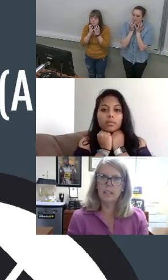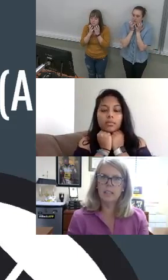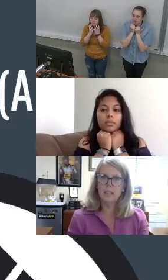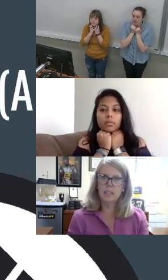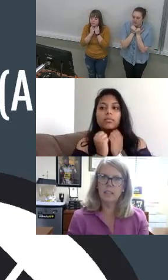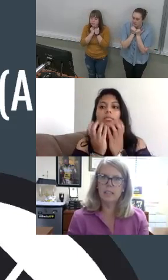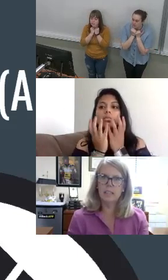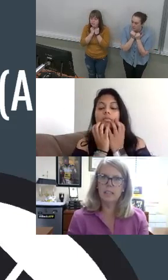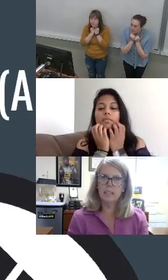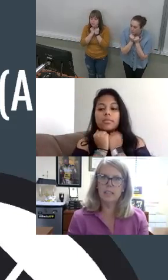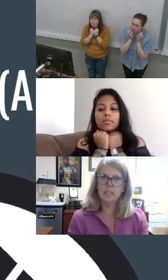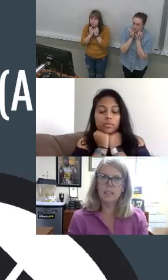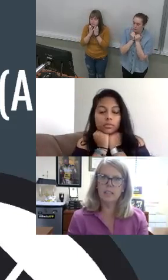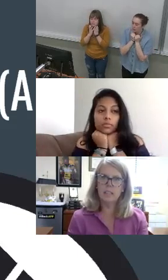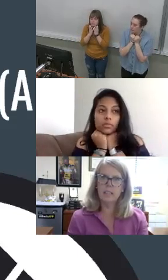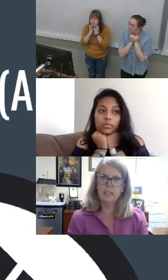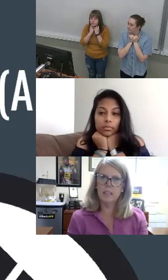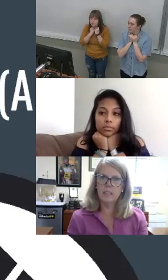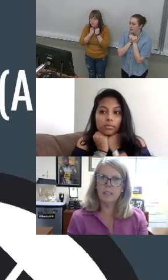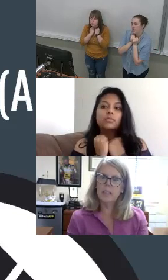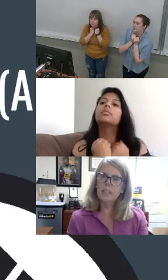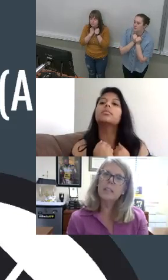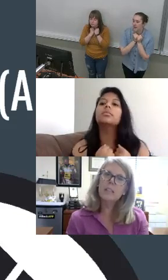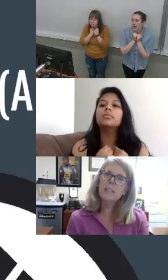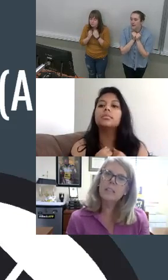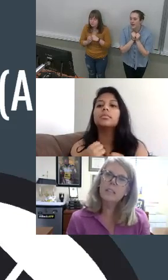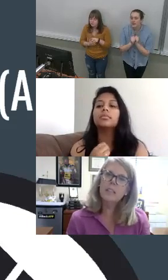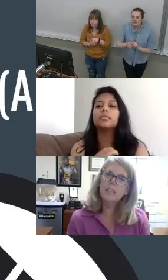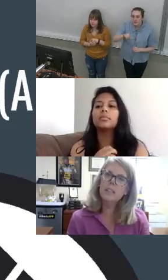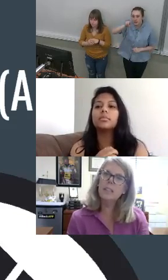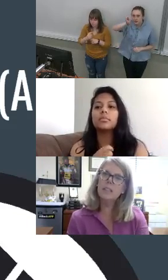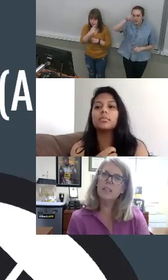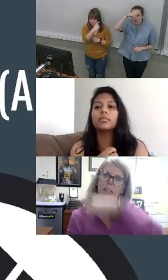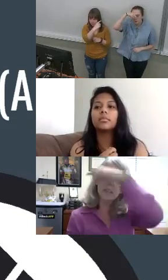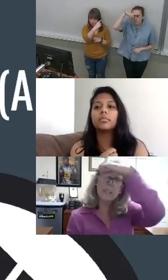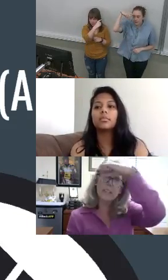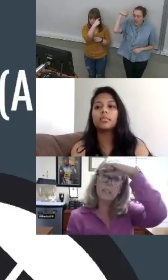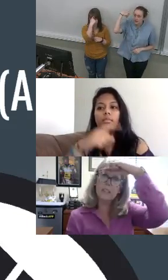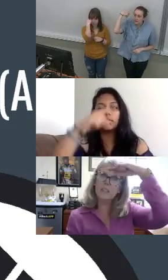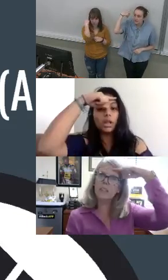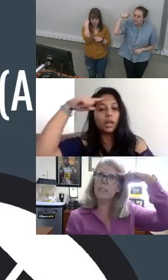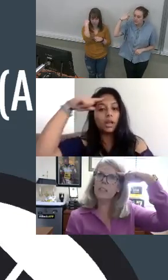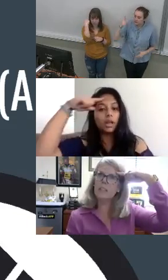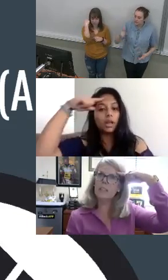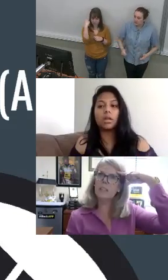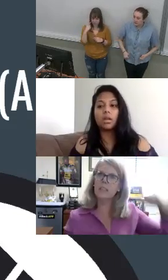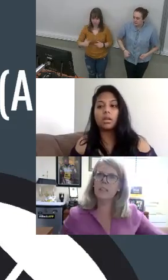the sign for cherish or adore. And then for allies, Black